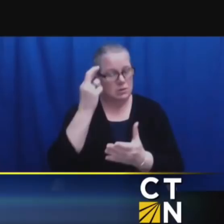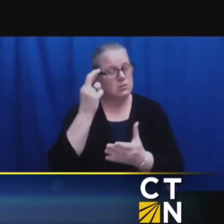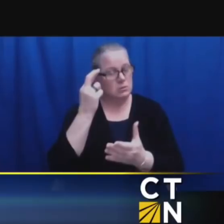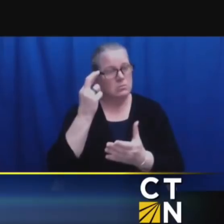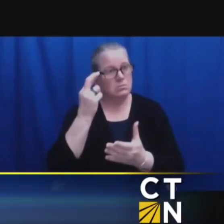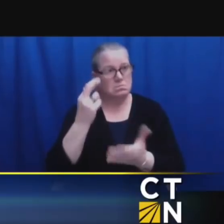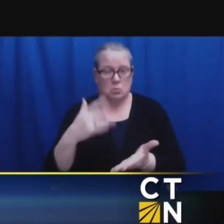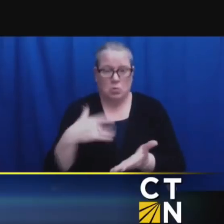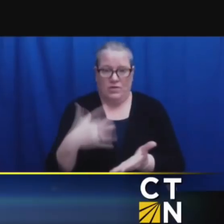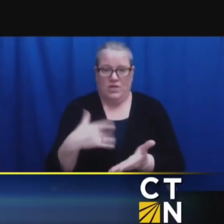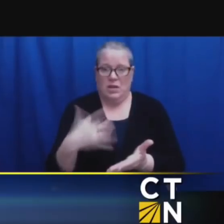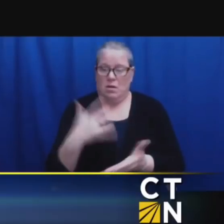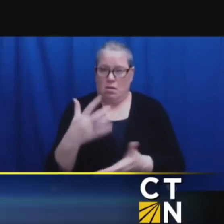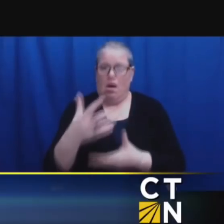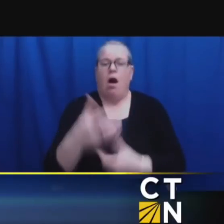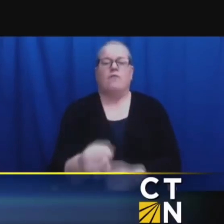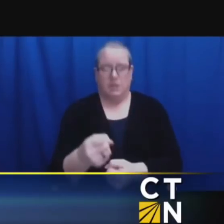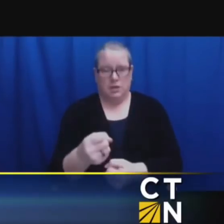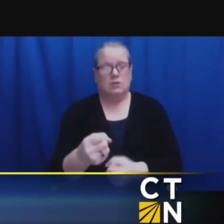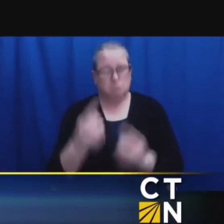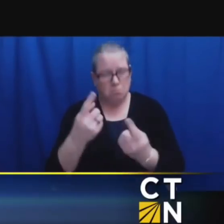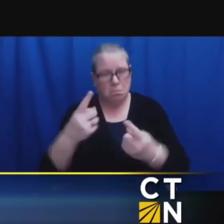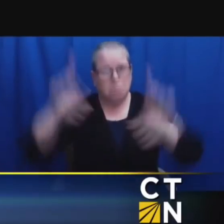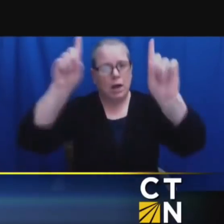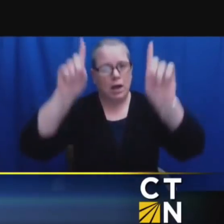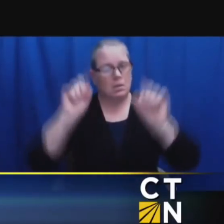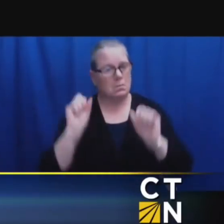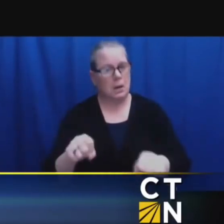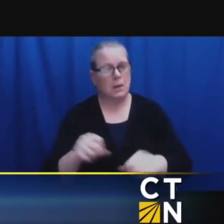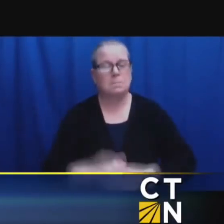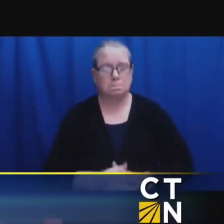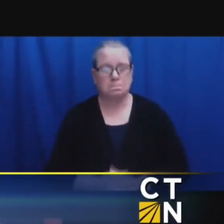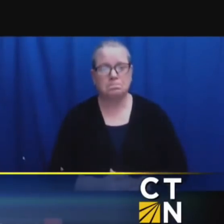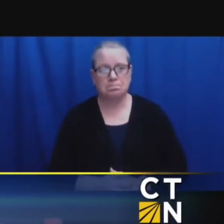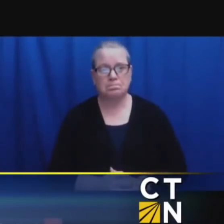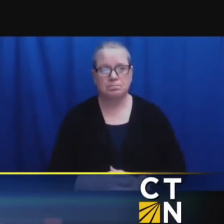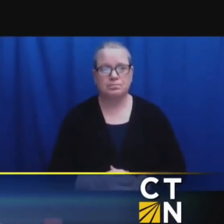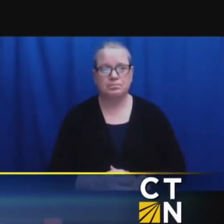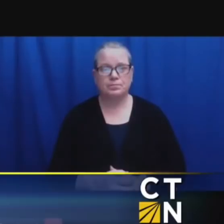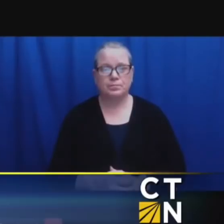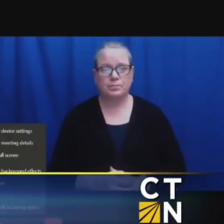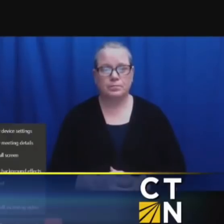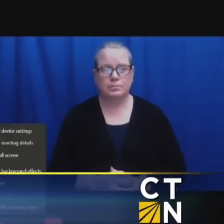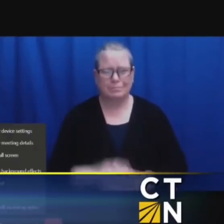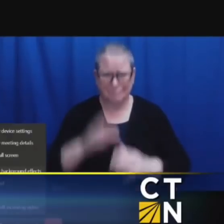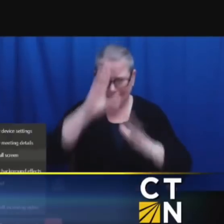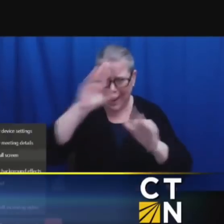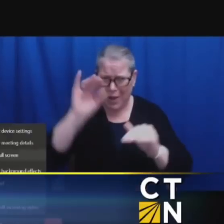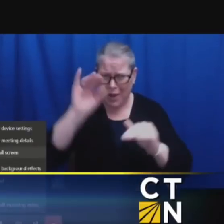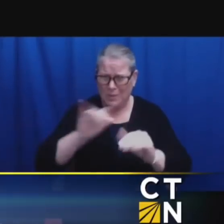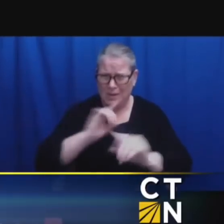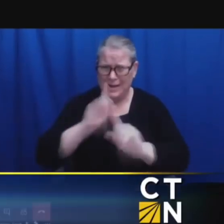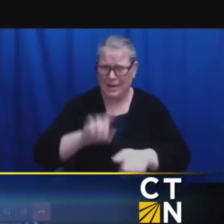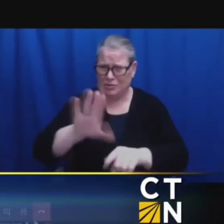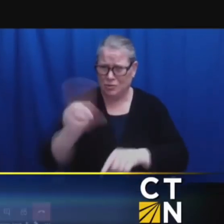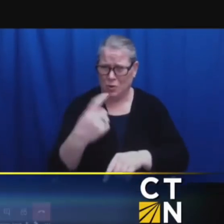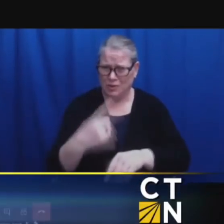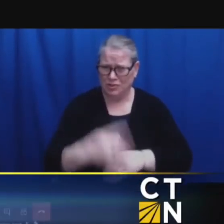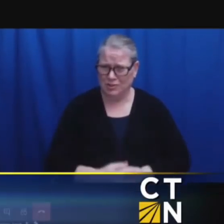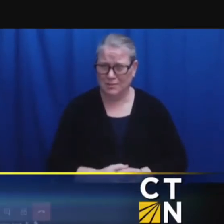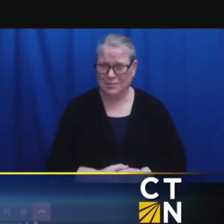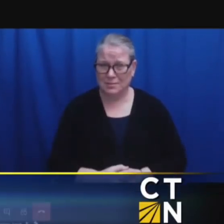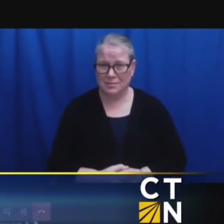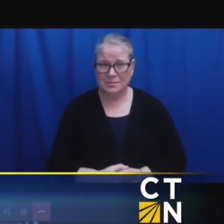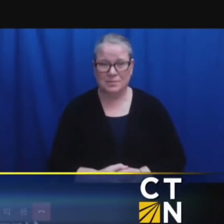that that this is going to be a successful program. Thank you. I hope that answers your question.